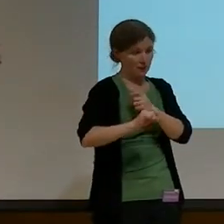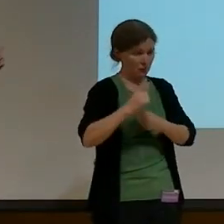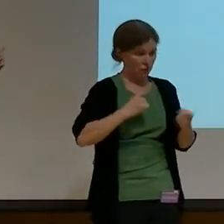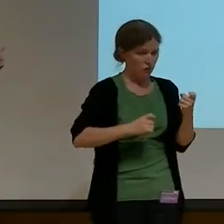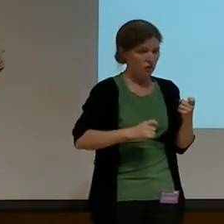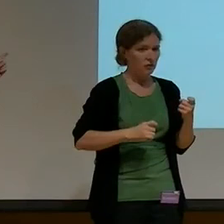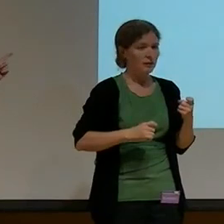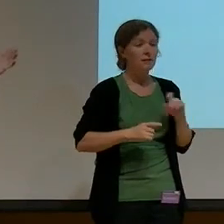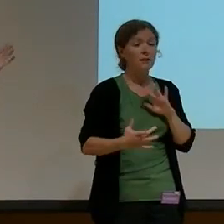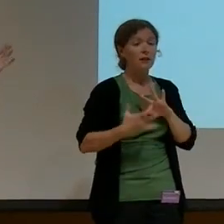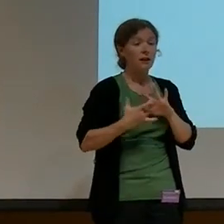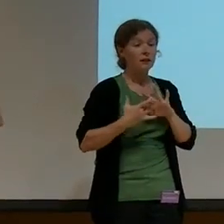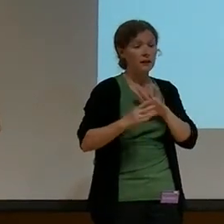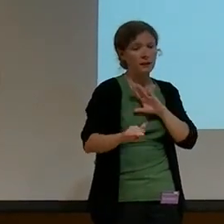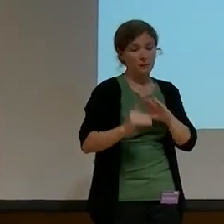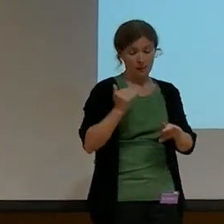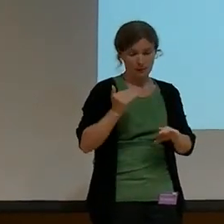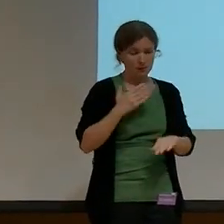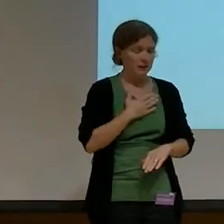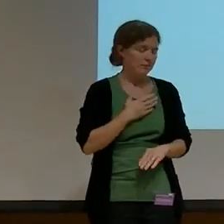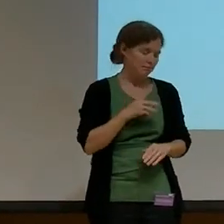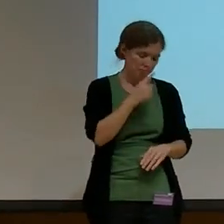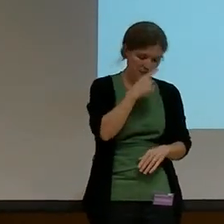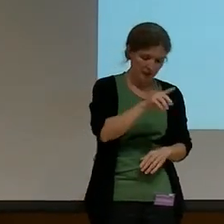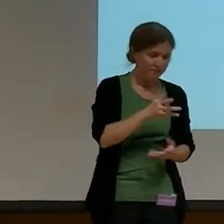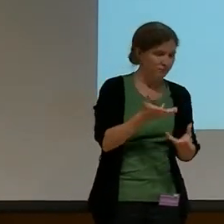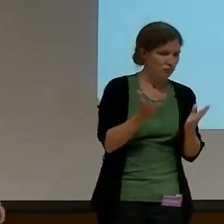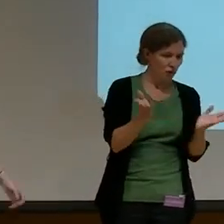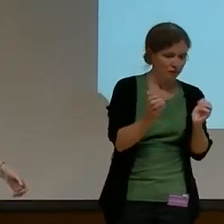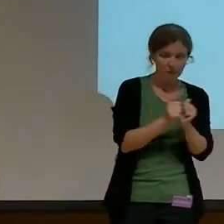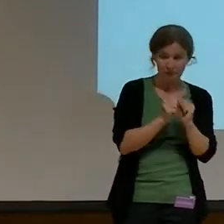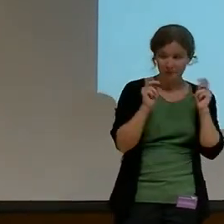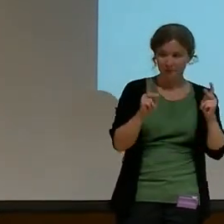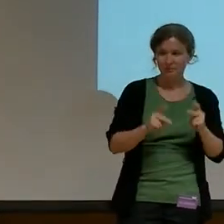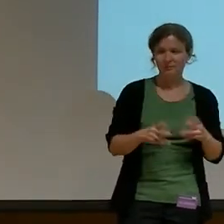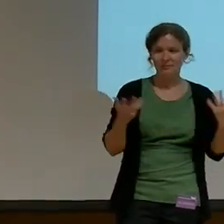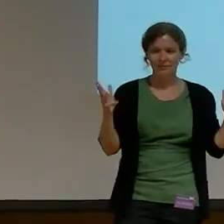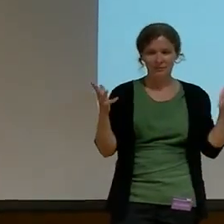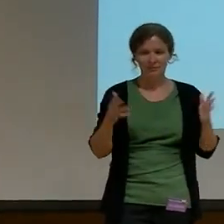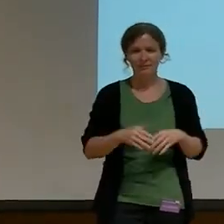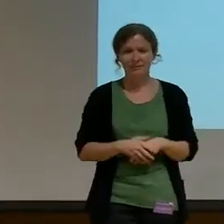if you want to get contact, you can send me an email. Totally happy to talk to you.